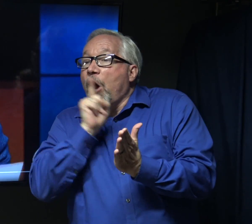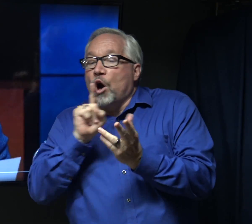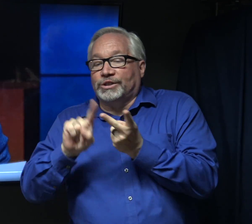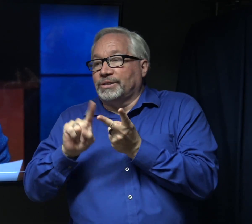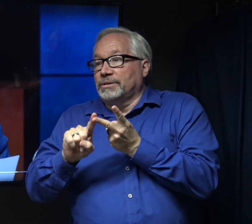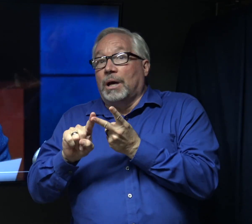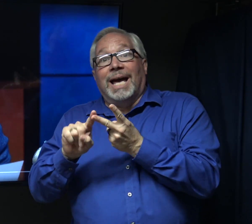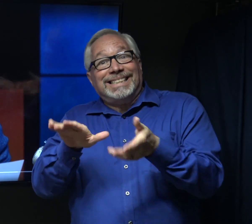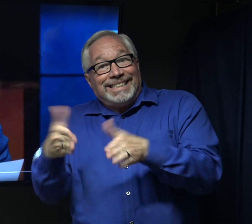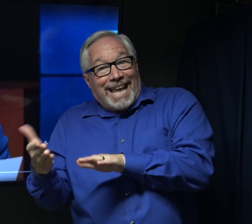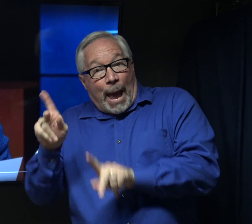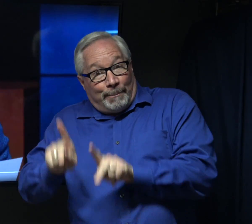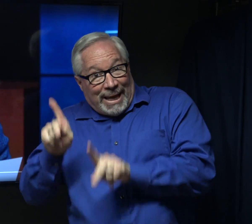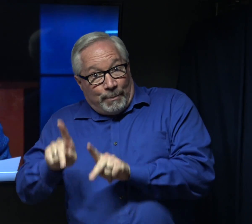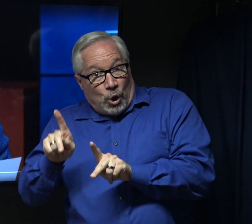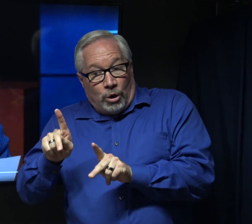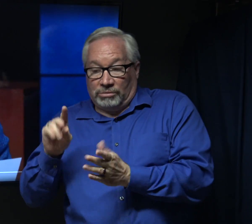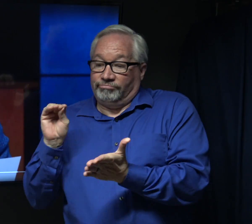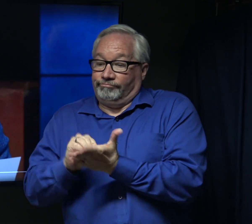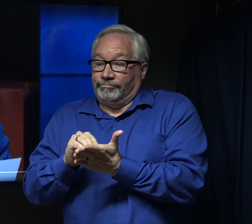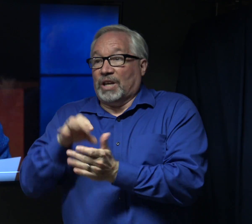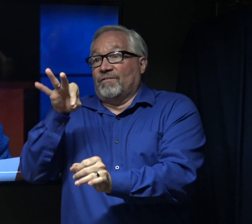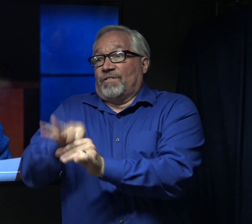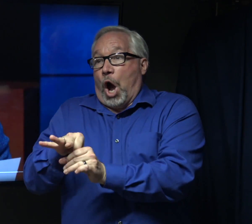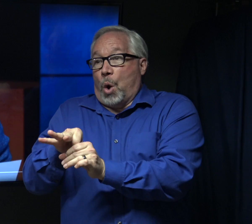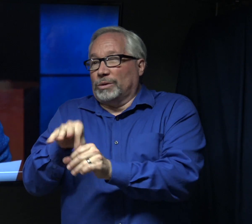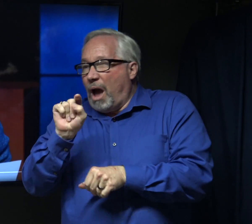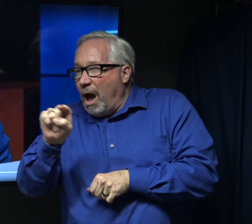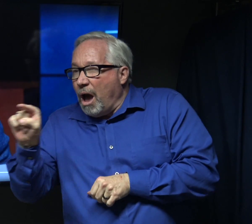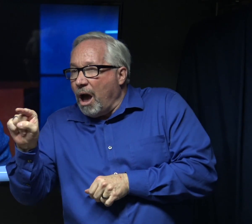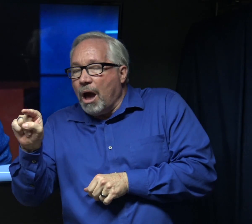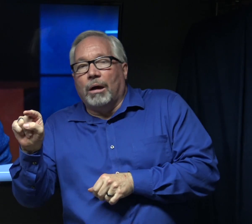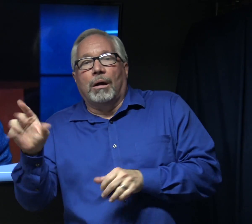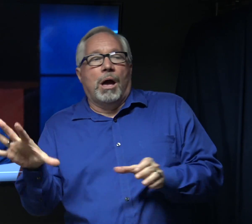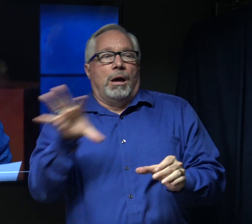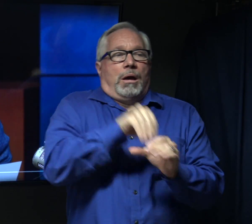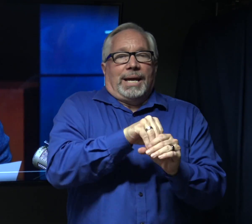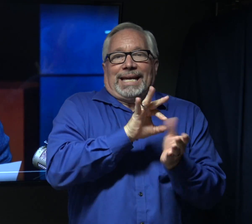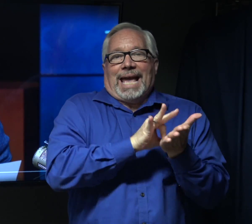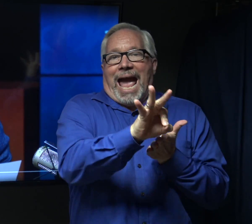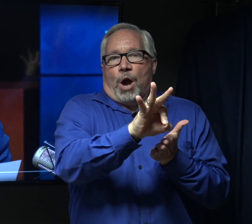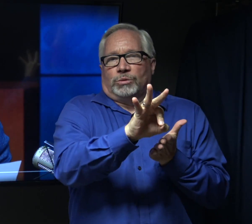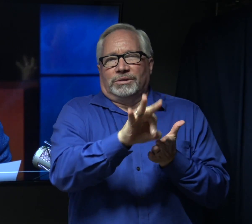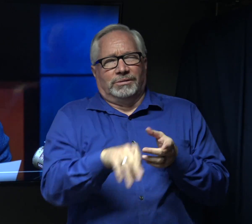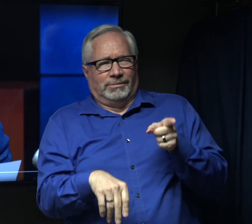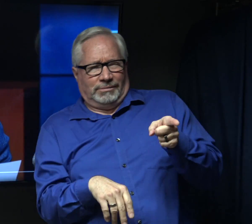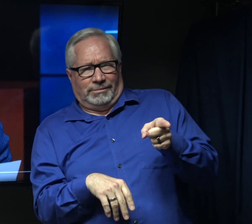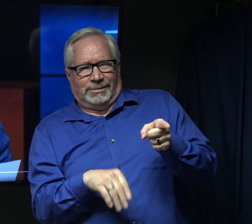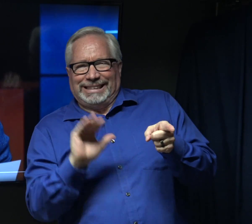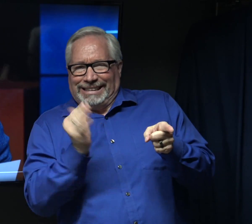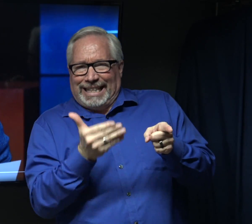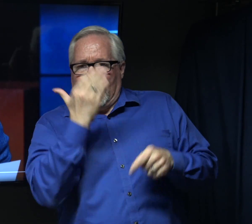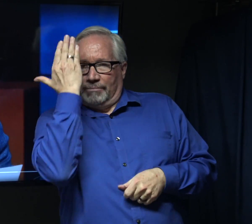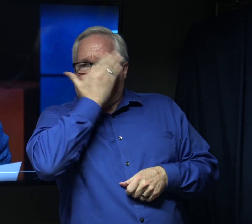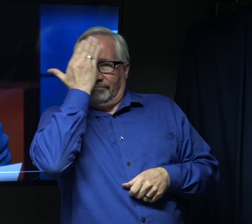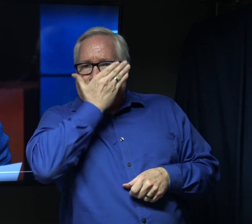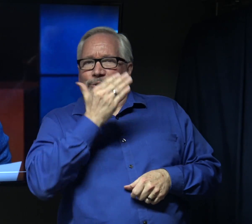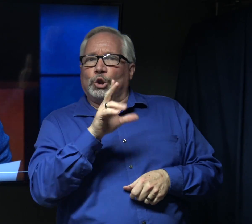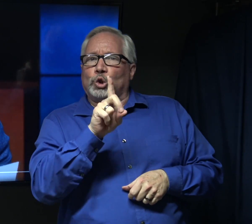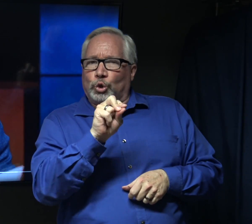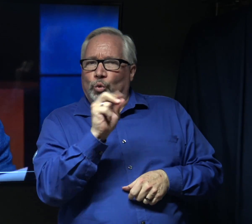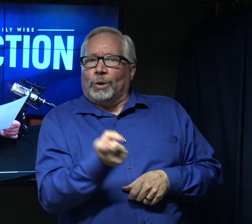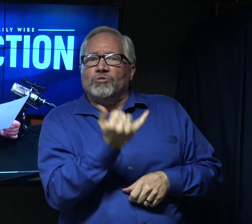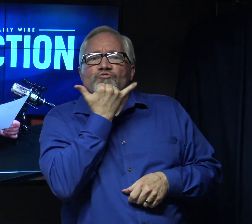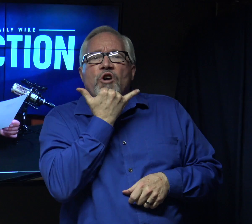deceased voters. Only a party engaged in wrongdoing would unlawfully keep observers out of the courtroom. Or out of the count room,